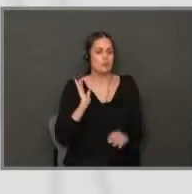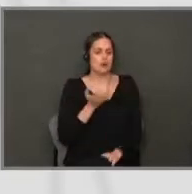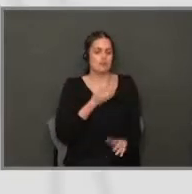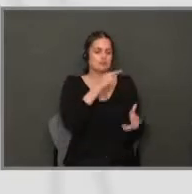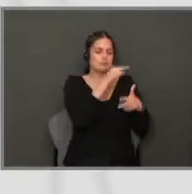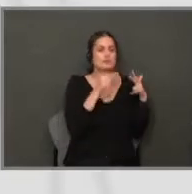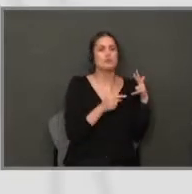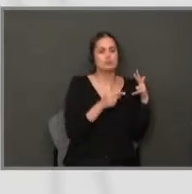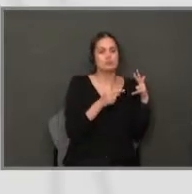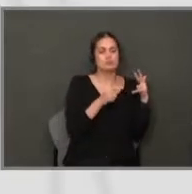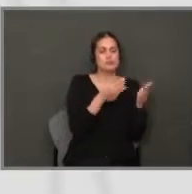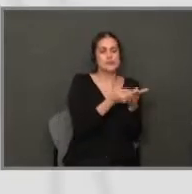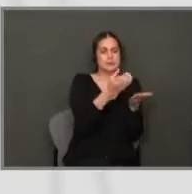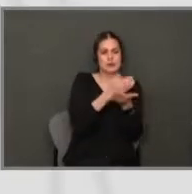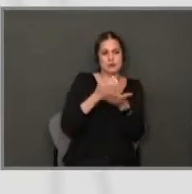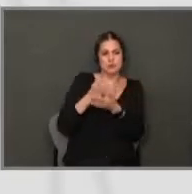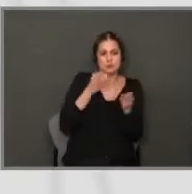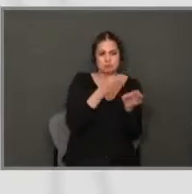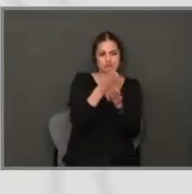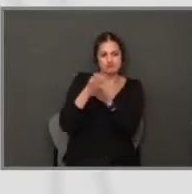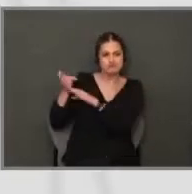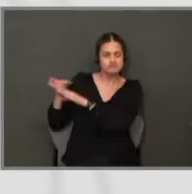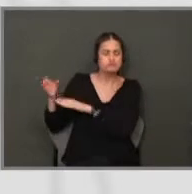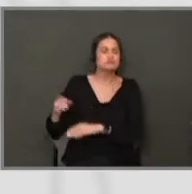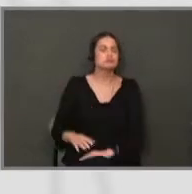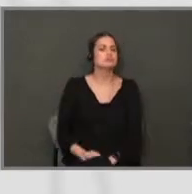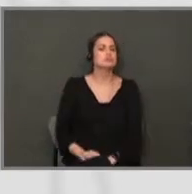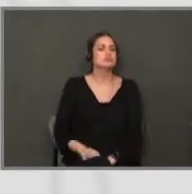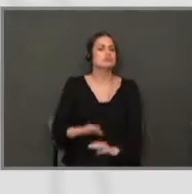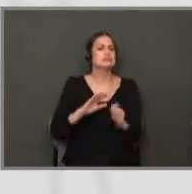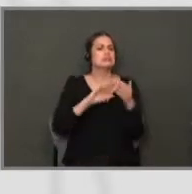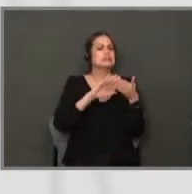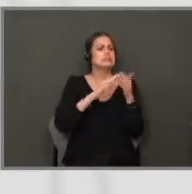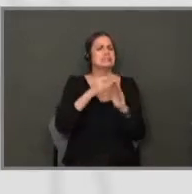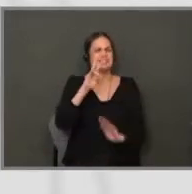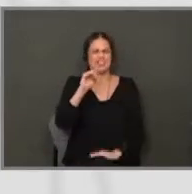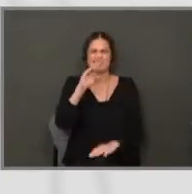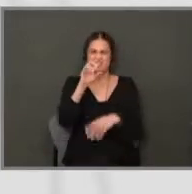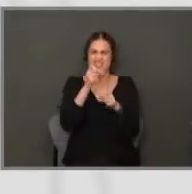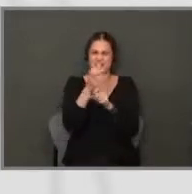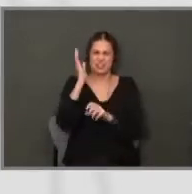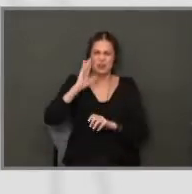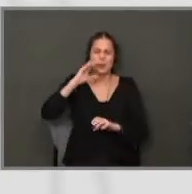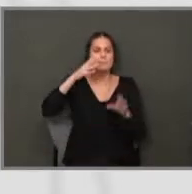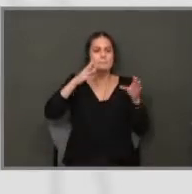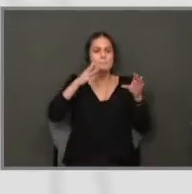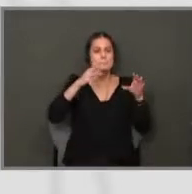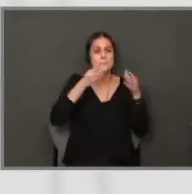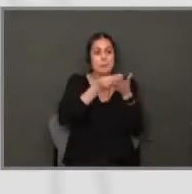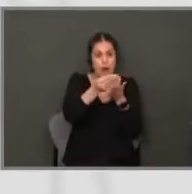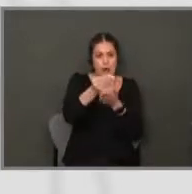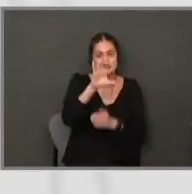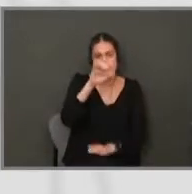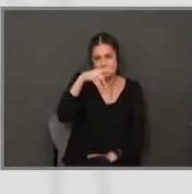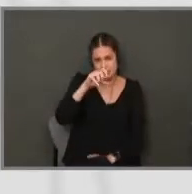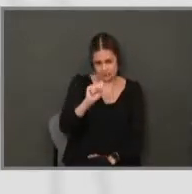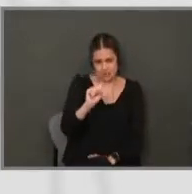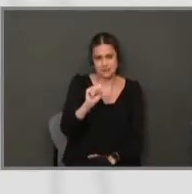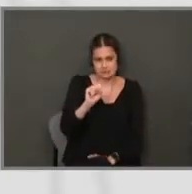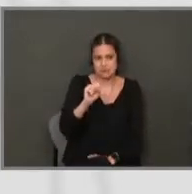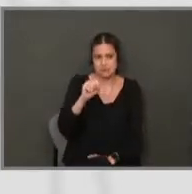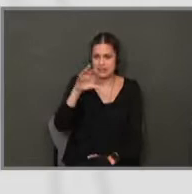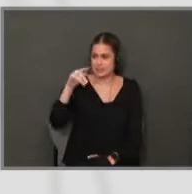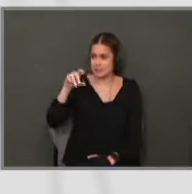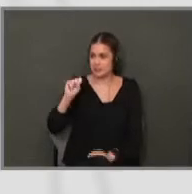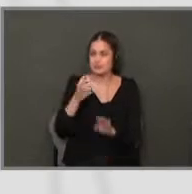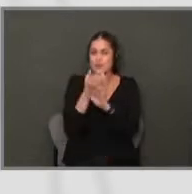three largest revenue sources. The city, 70 some odd years ago, purchased CPS, and if CPS was a